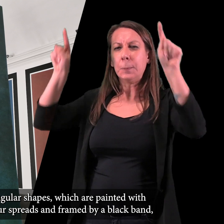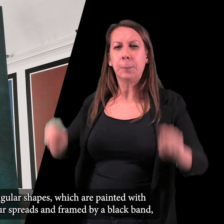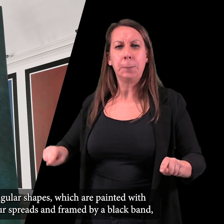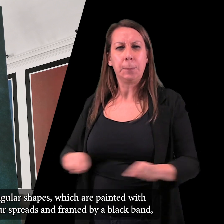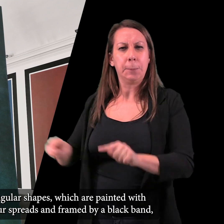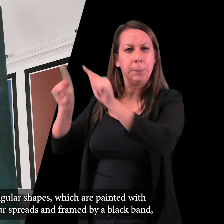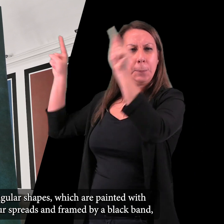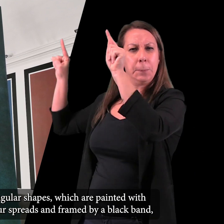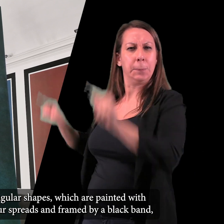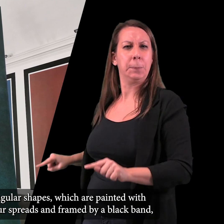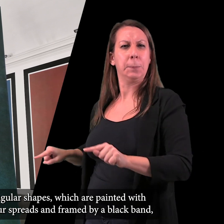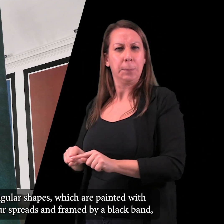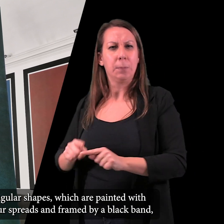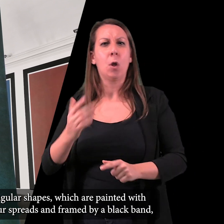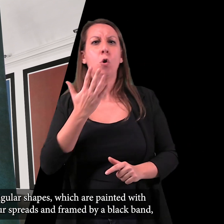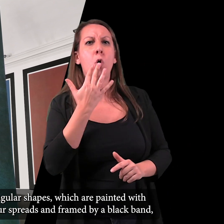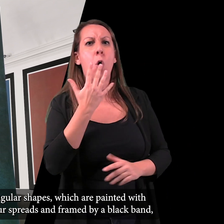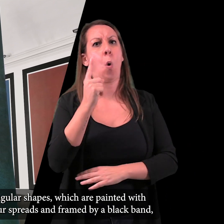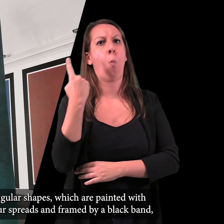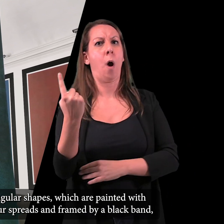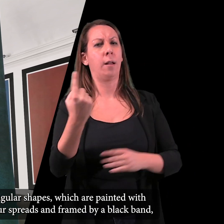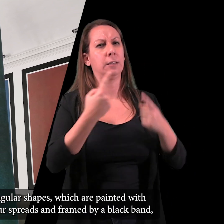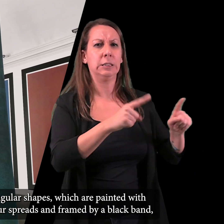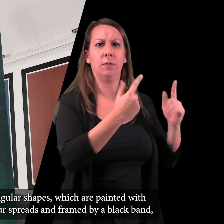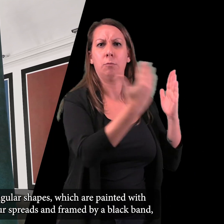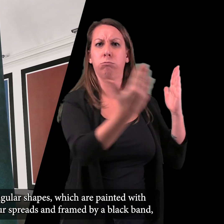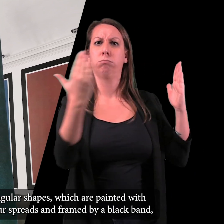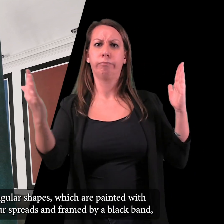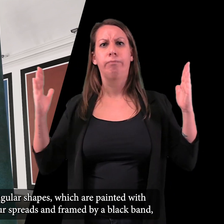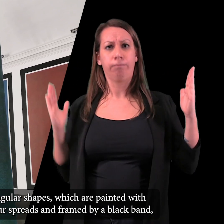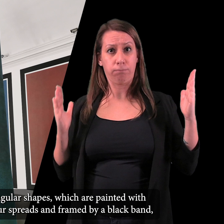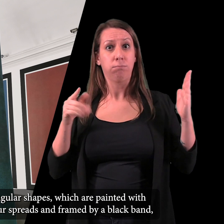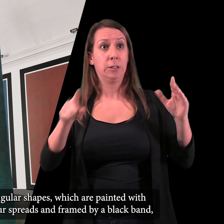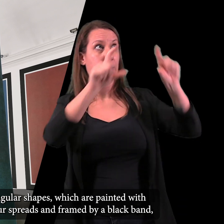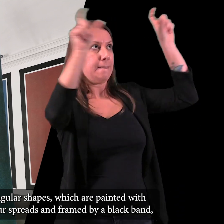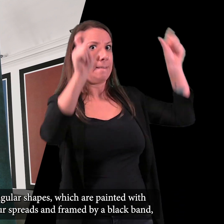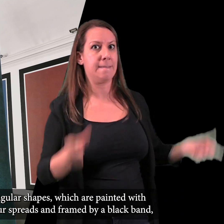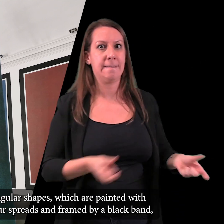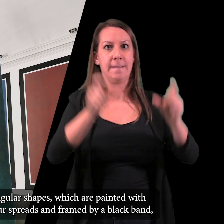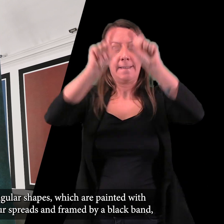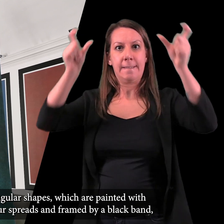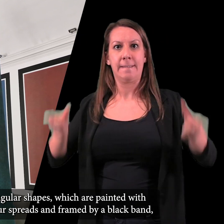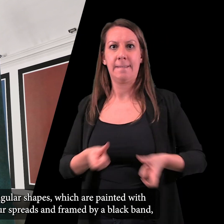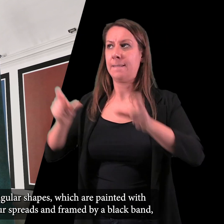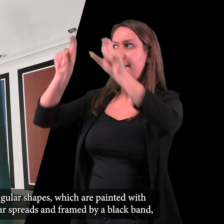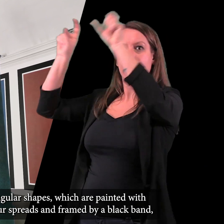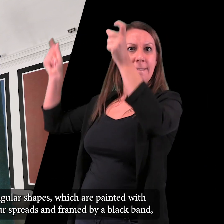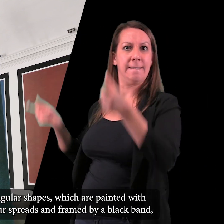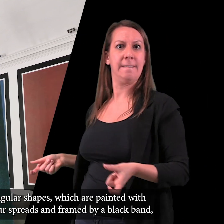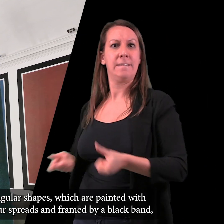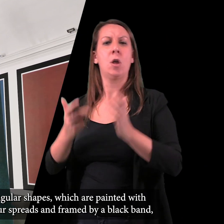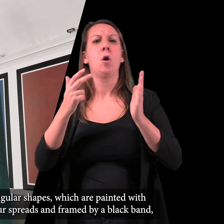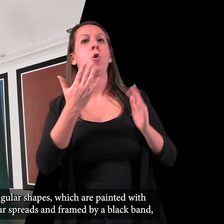On the walls, large rectangular shapes, which are painted with monochrome, of one colour